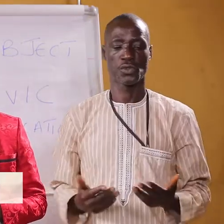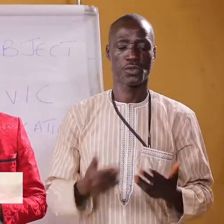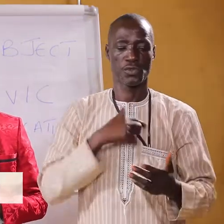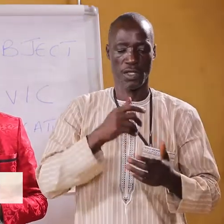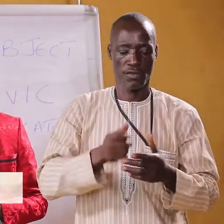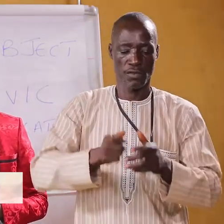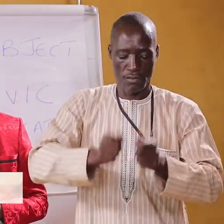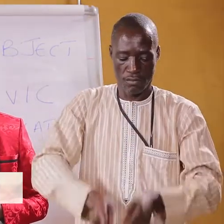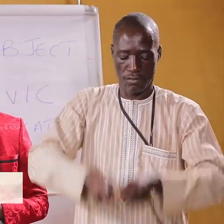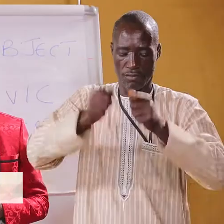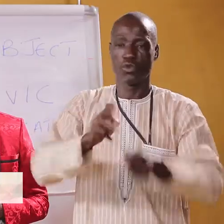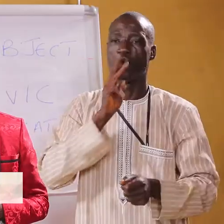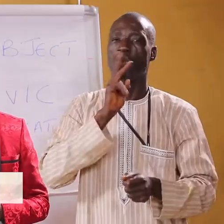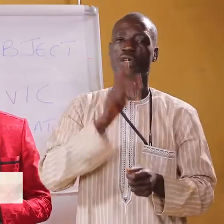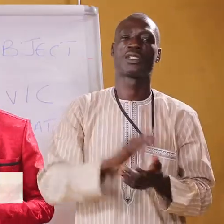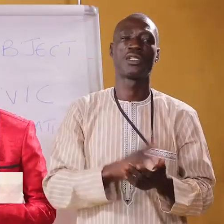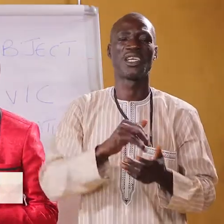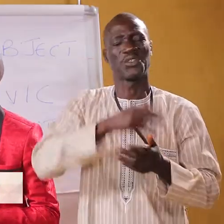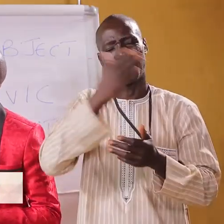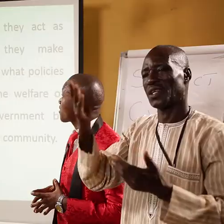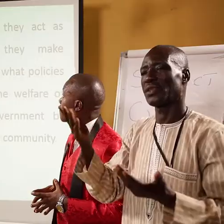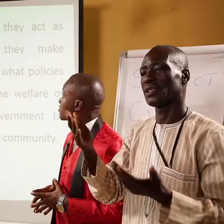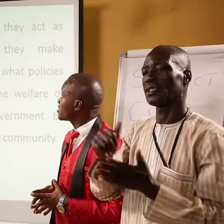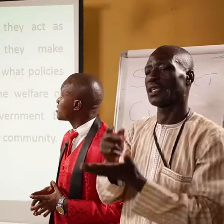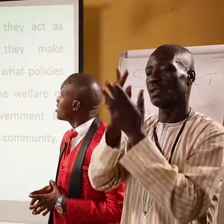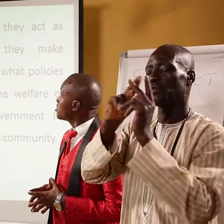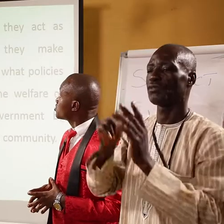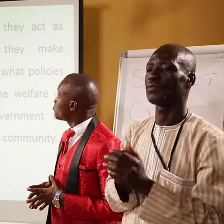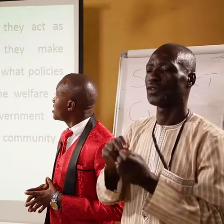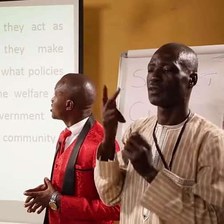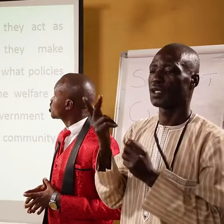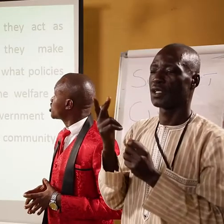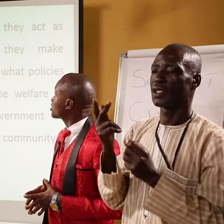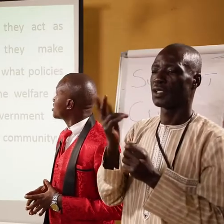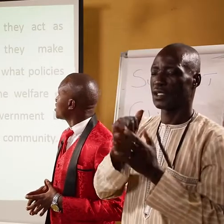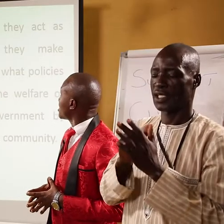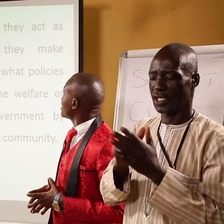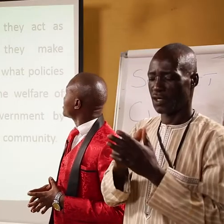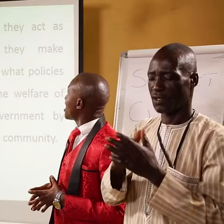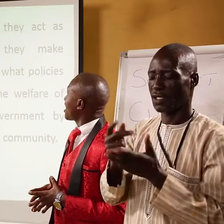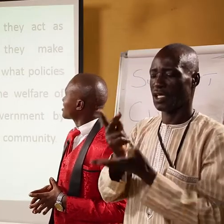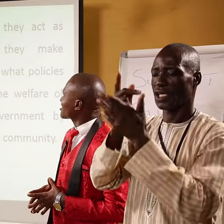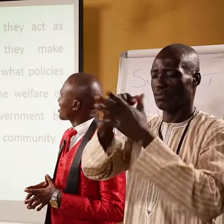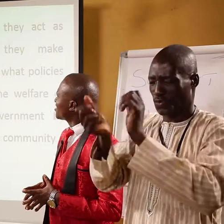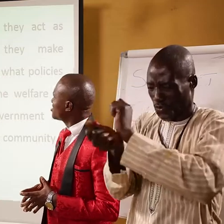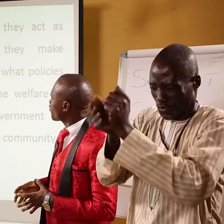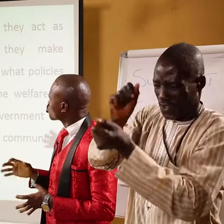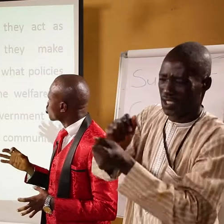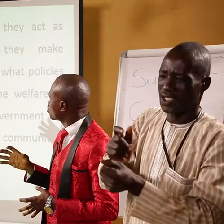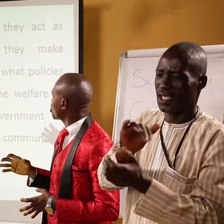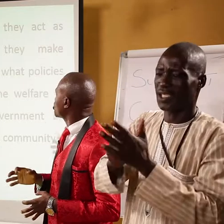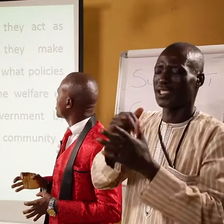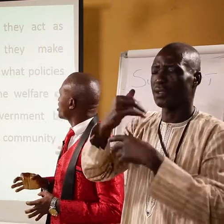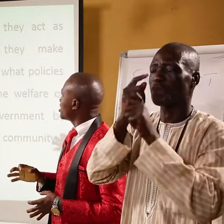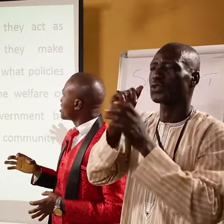boreholes and other social amenities. Number 3, stimulating change. That is, they act as catalysts for